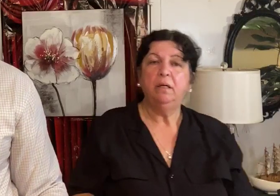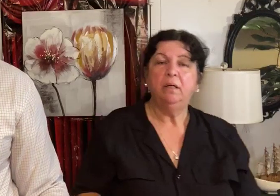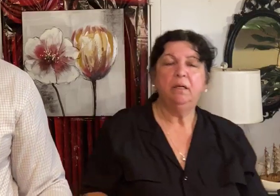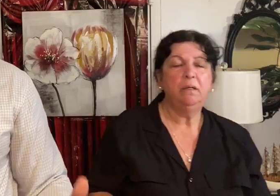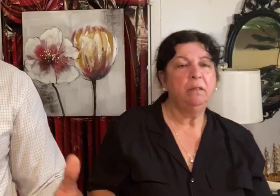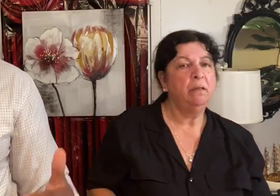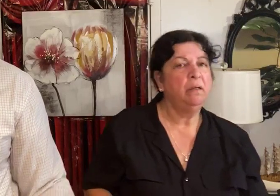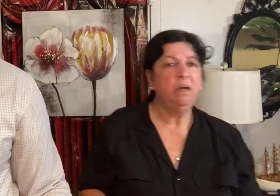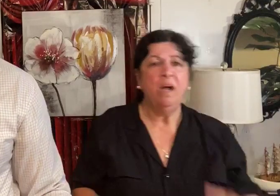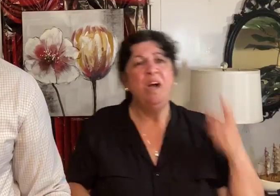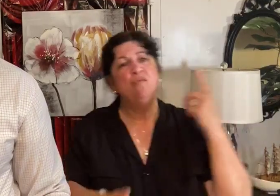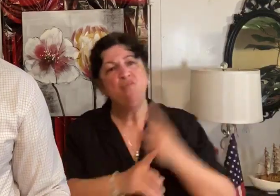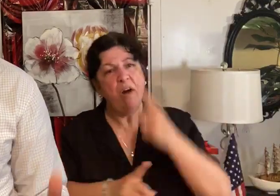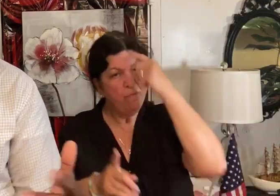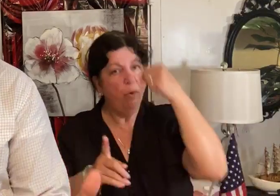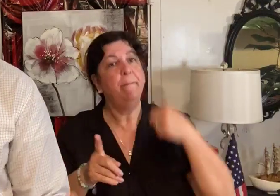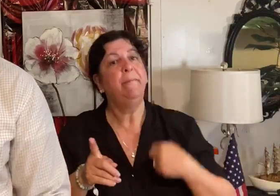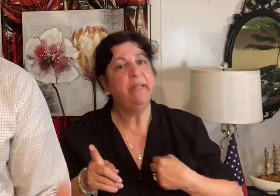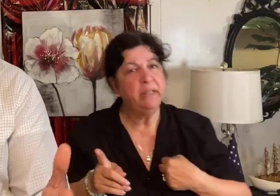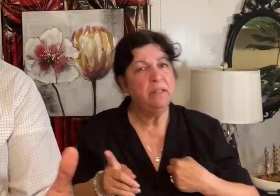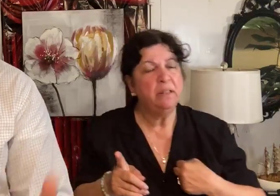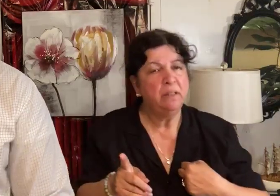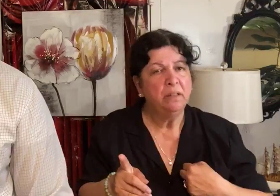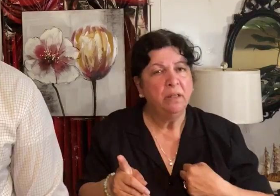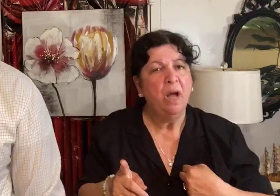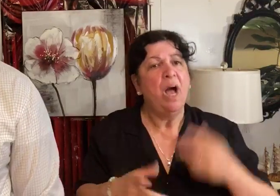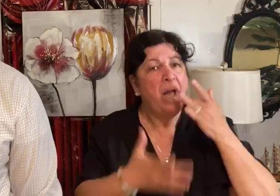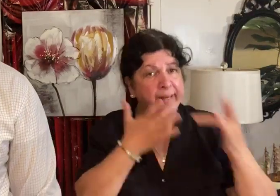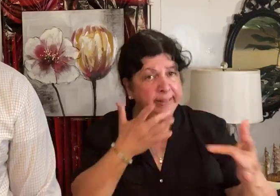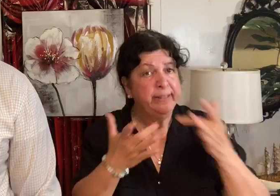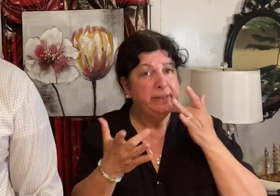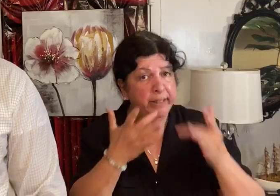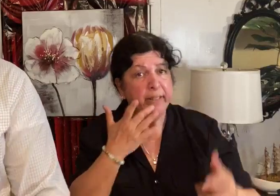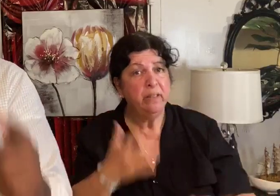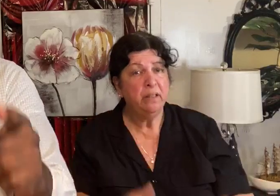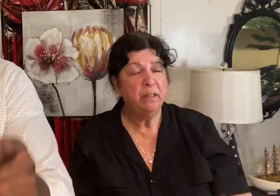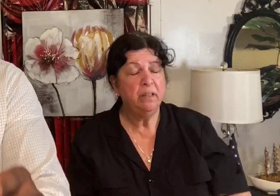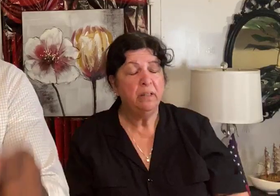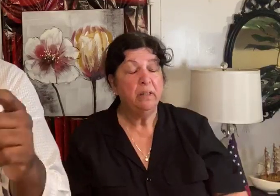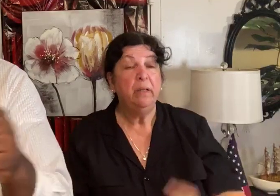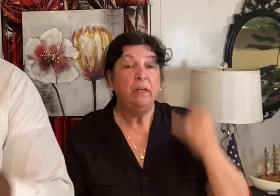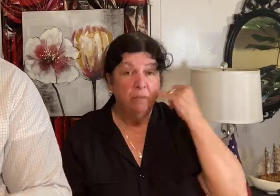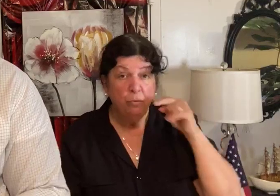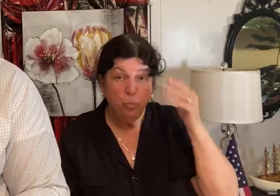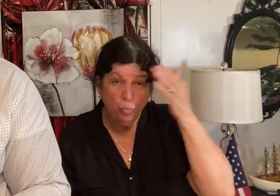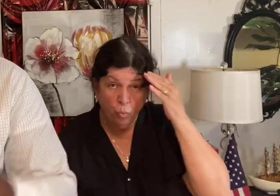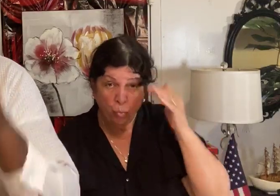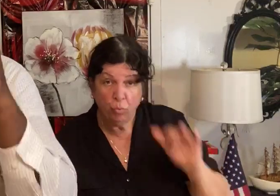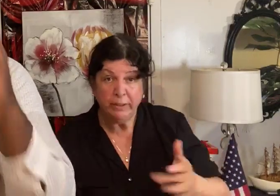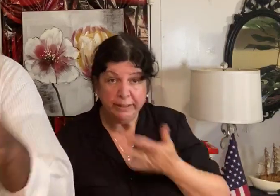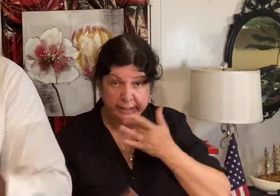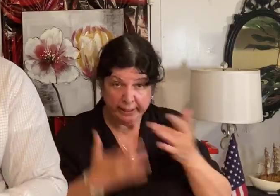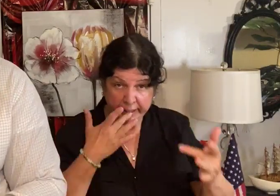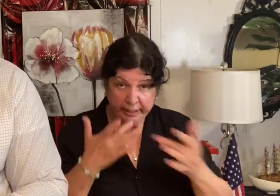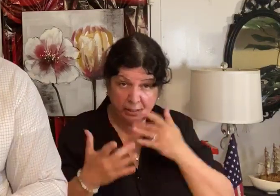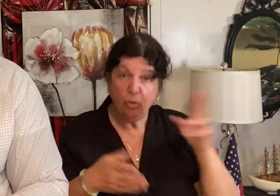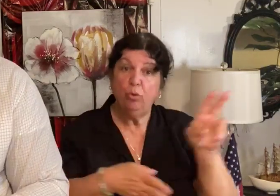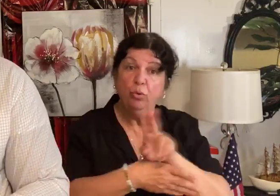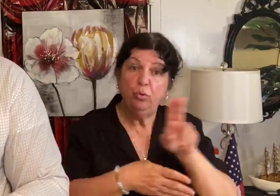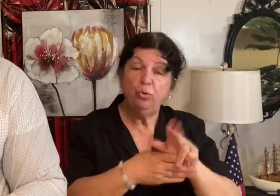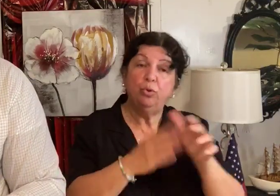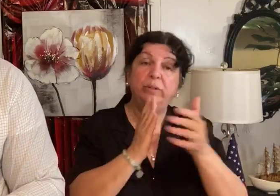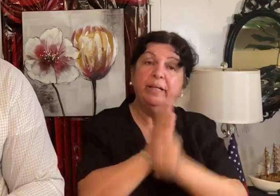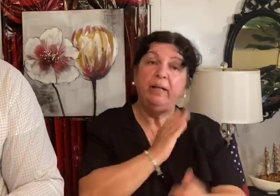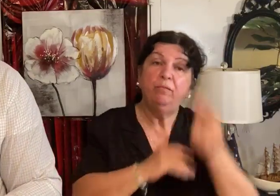own singing. It's right for me to do that because I could sing a little bit, amen? And if you know how to sing, you need to sing too. Use your talents for